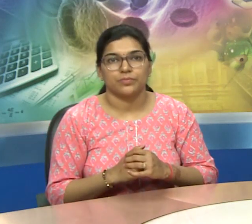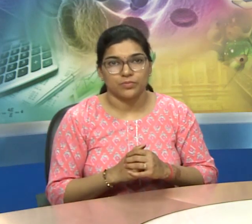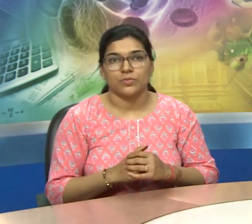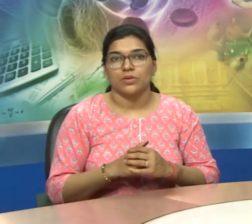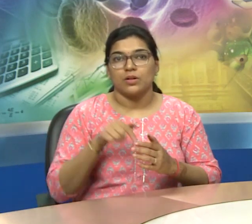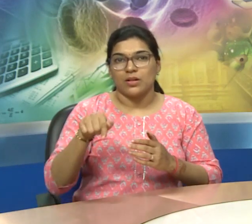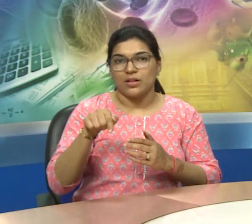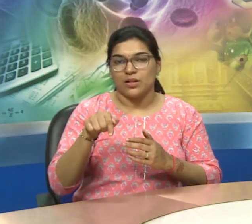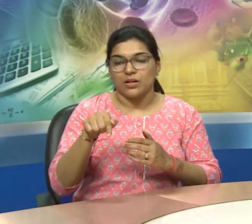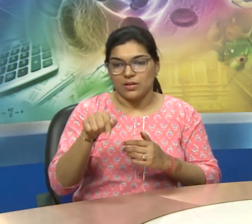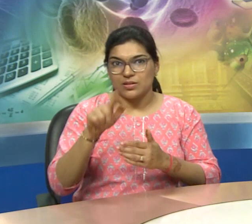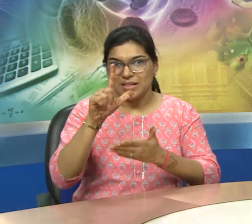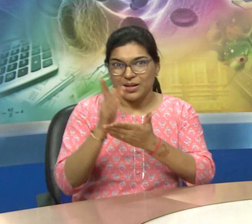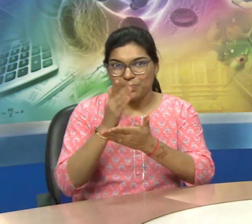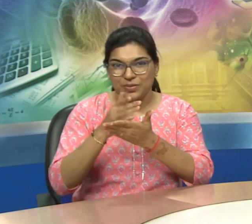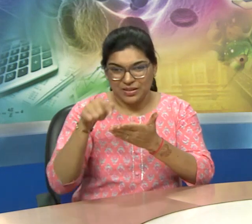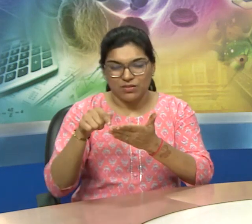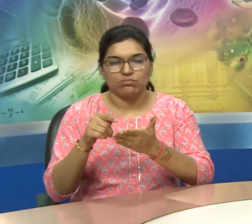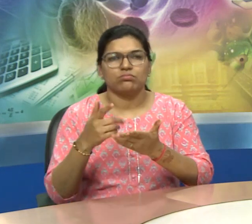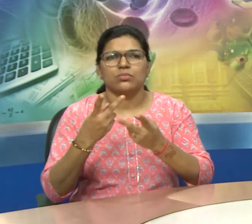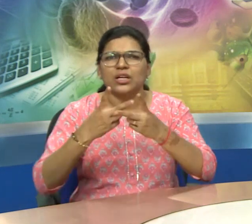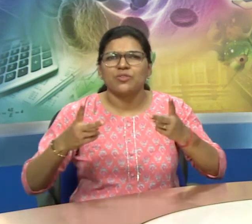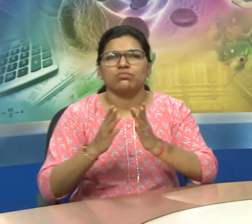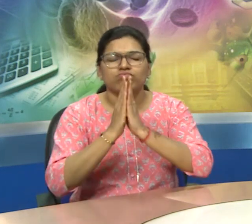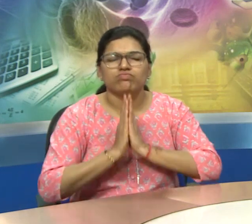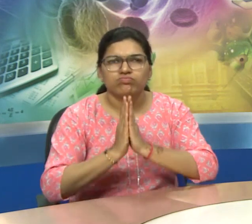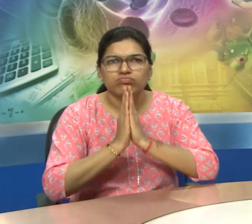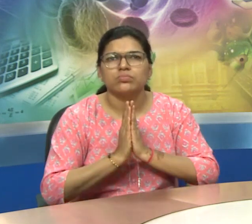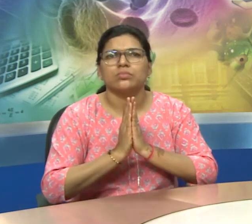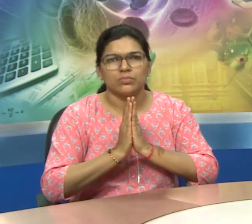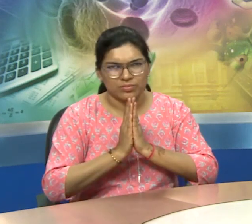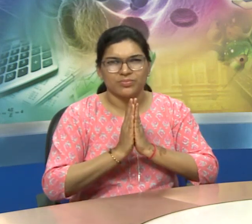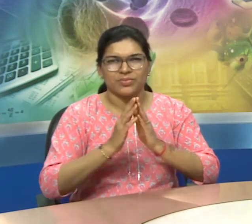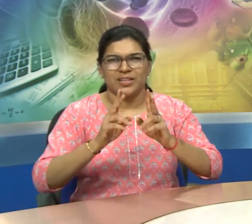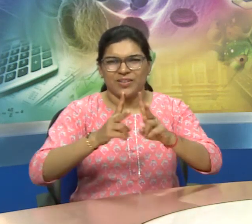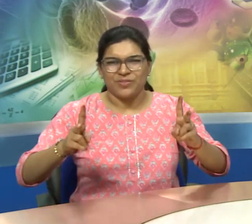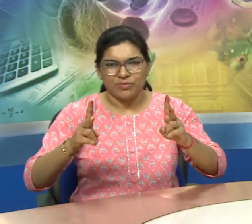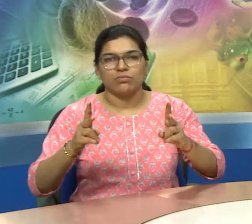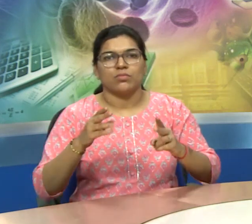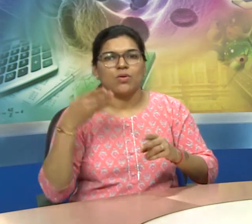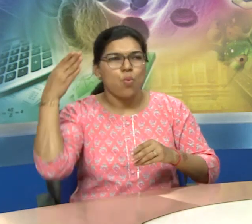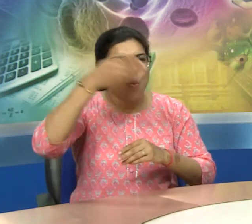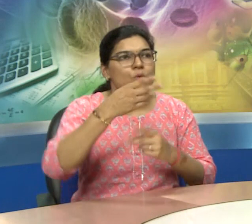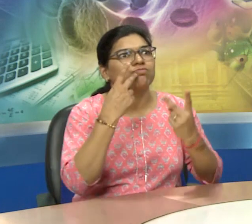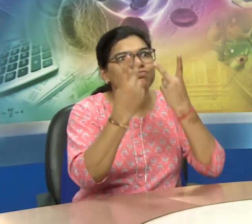Fourth type of library which comes under ownership is monasterial library.